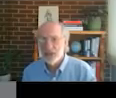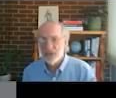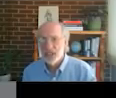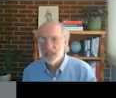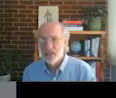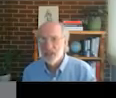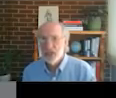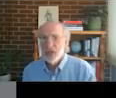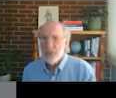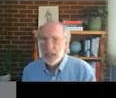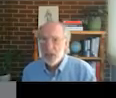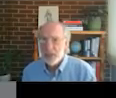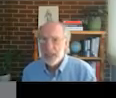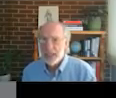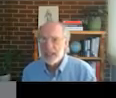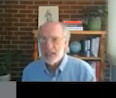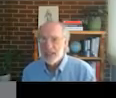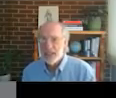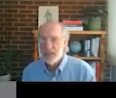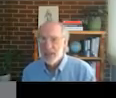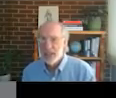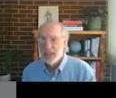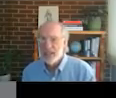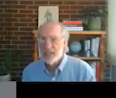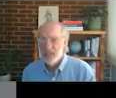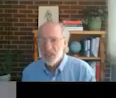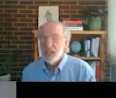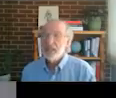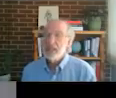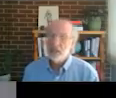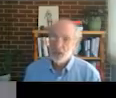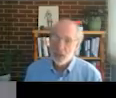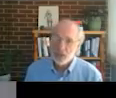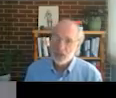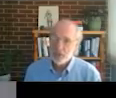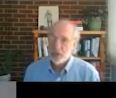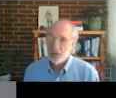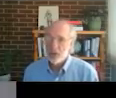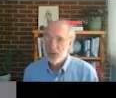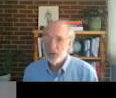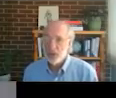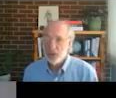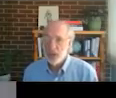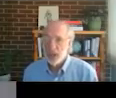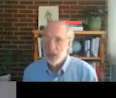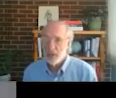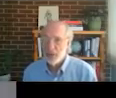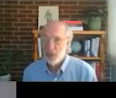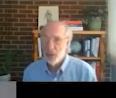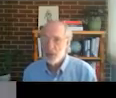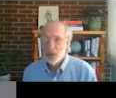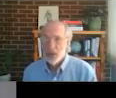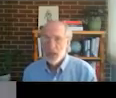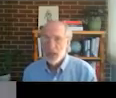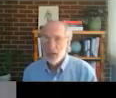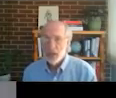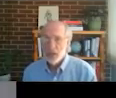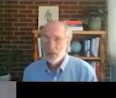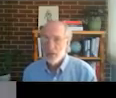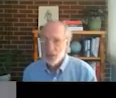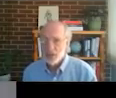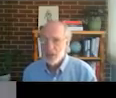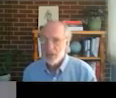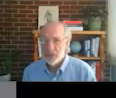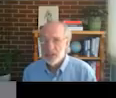range of signs may not be necessary in many cases. Now, there are some children who, for